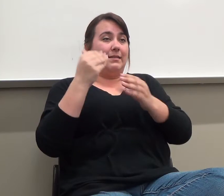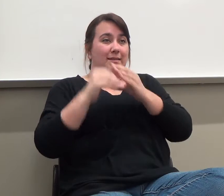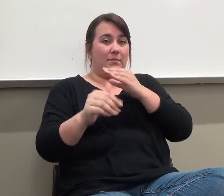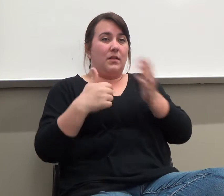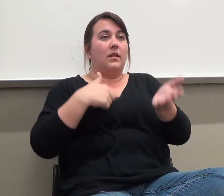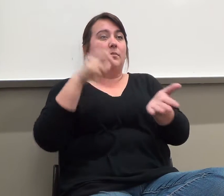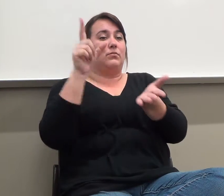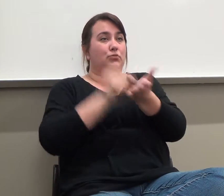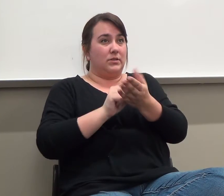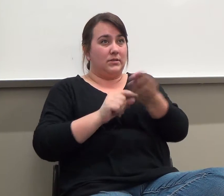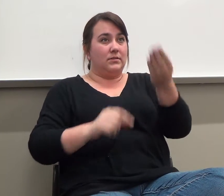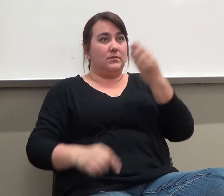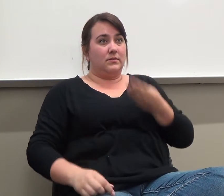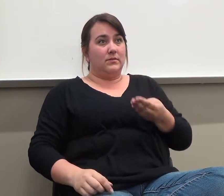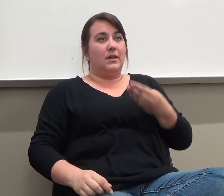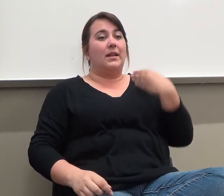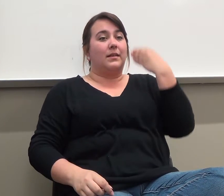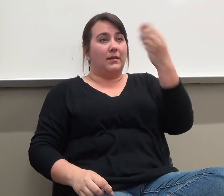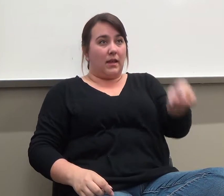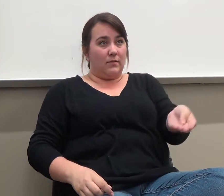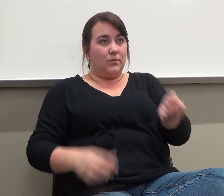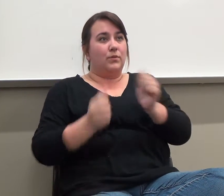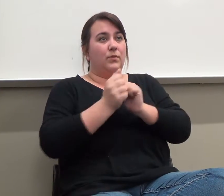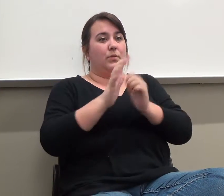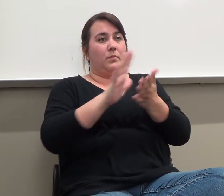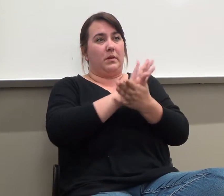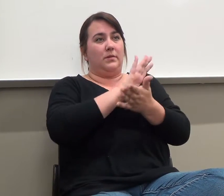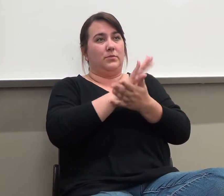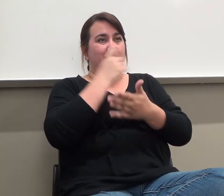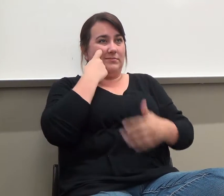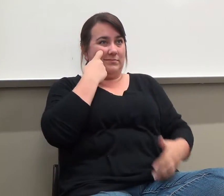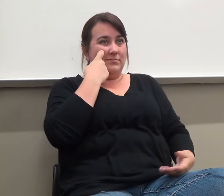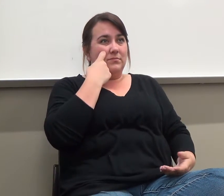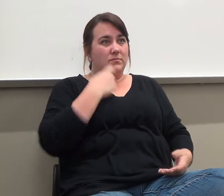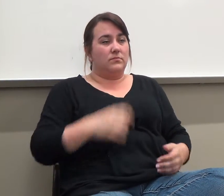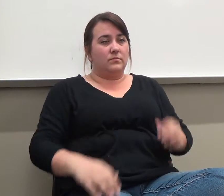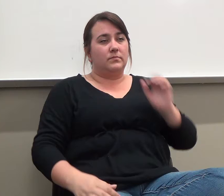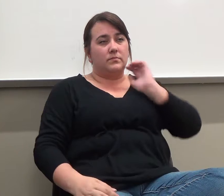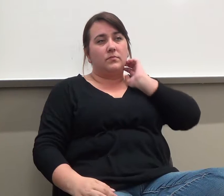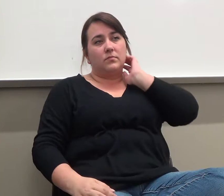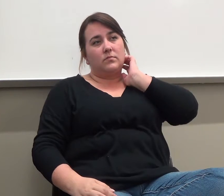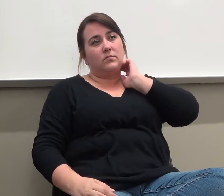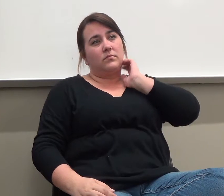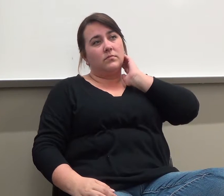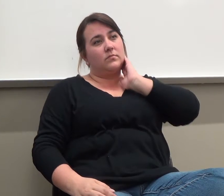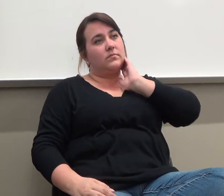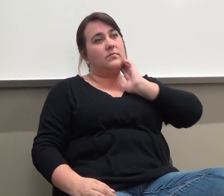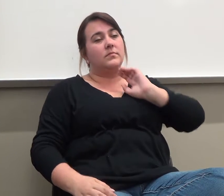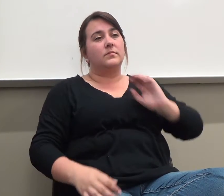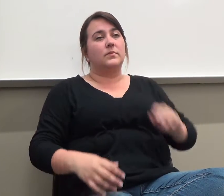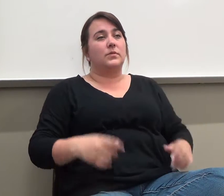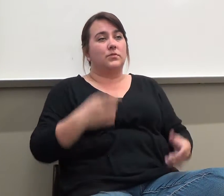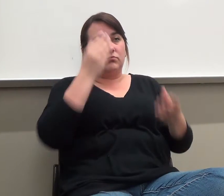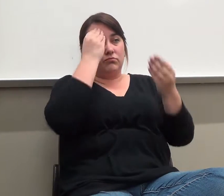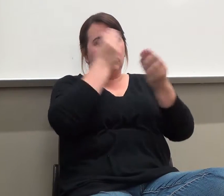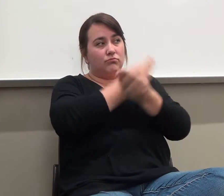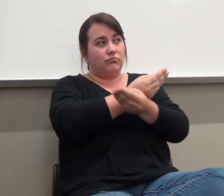out and gave it to you with the stuff that I give back. So just so you know, that's what. But the